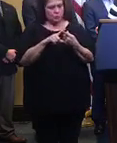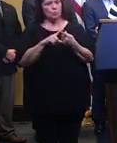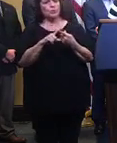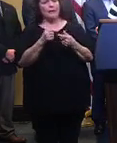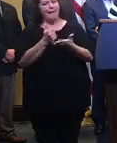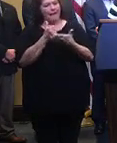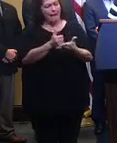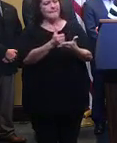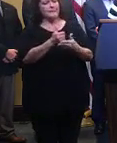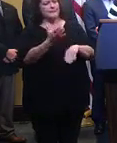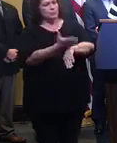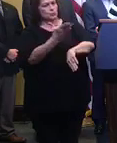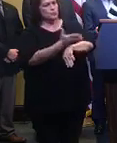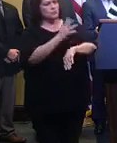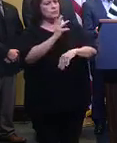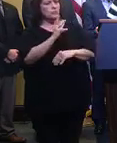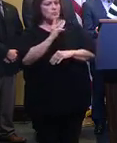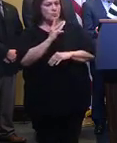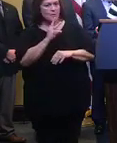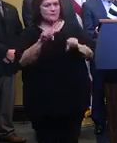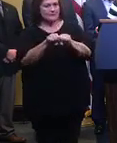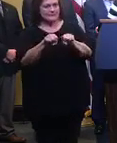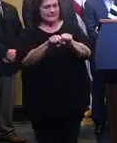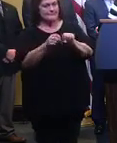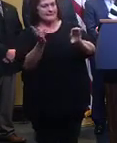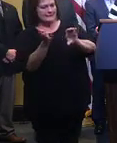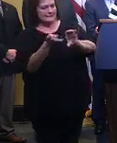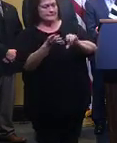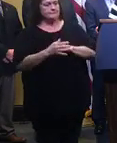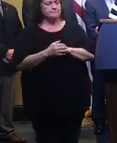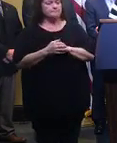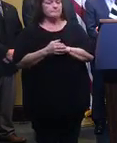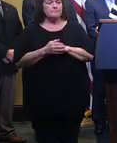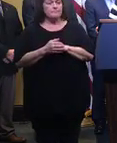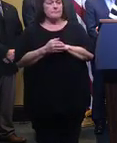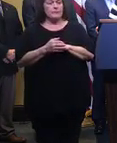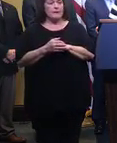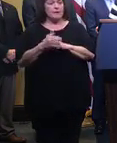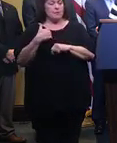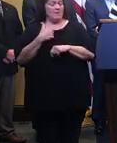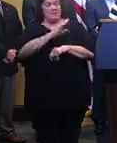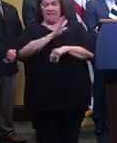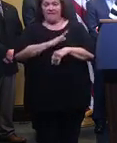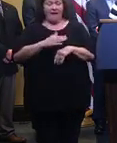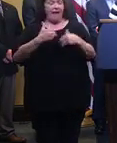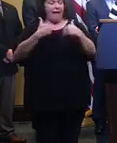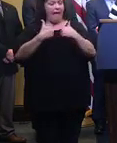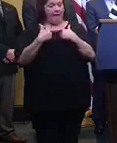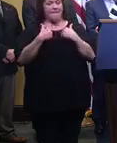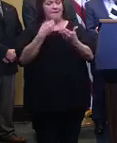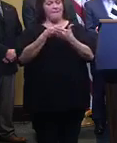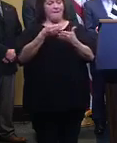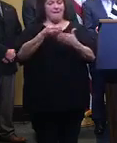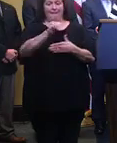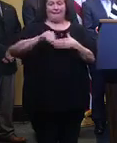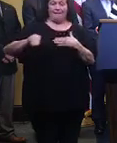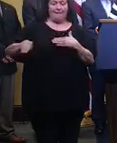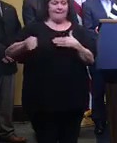Sewerage and Water Board. The city has never had a dedicated maintenance fund. This also speaks